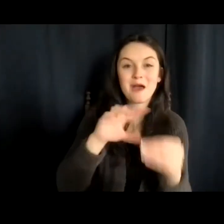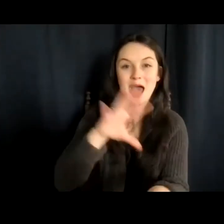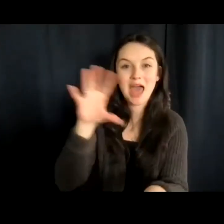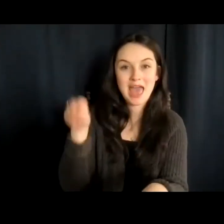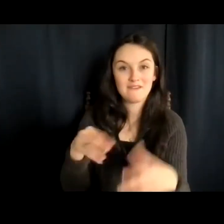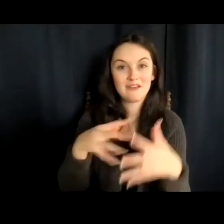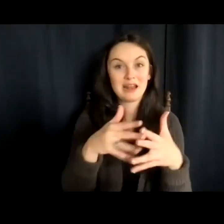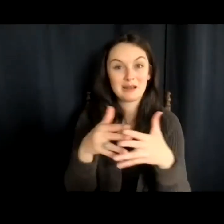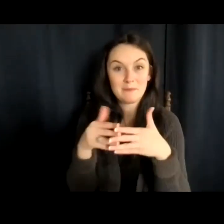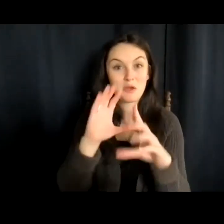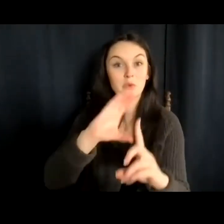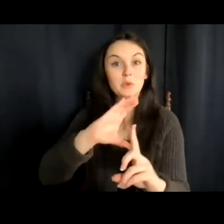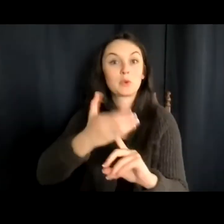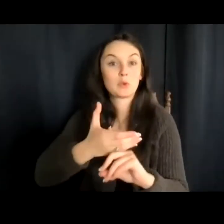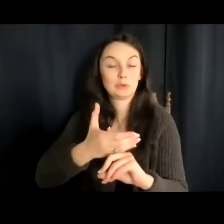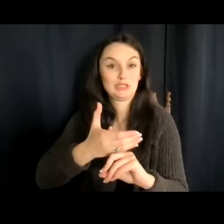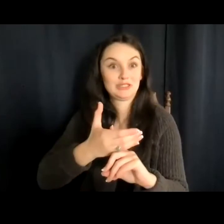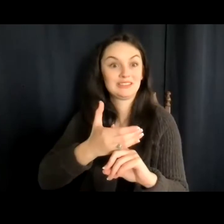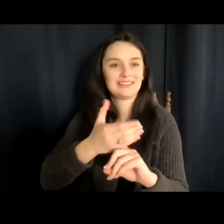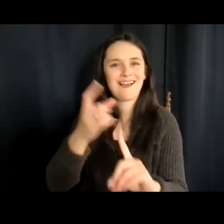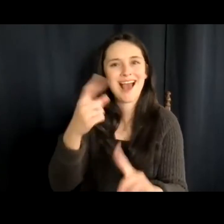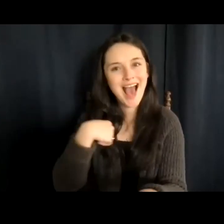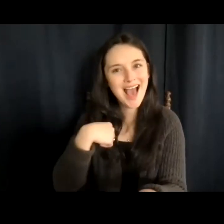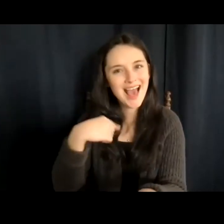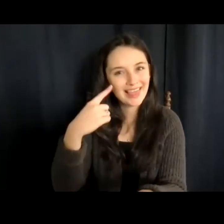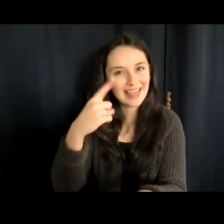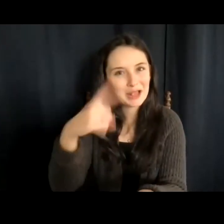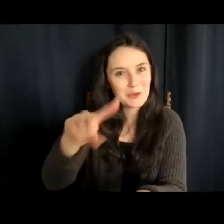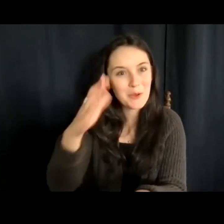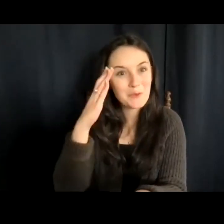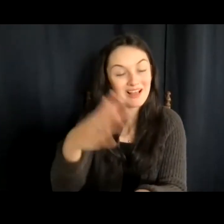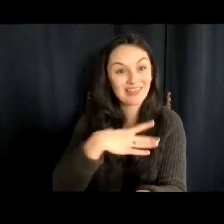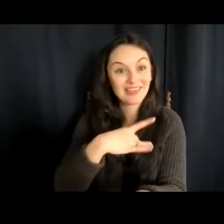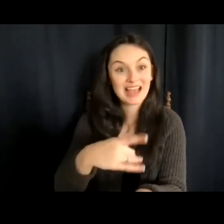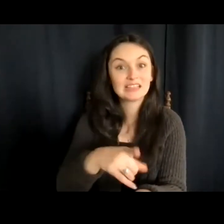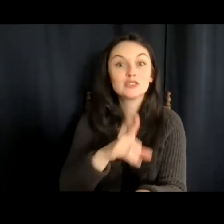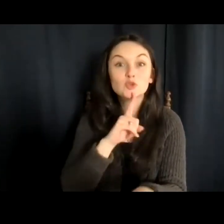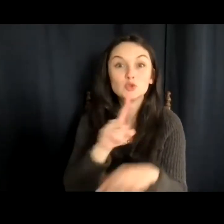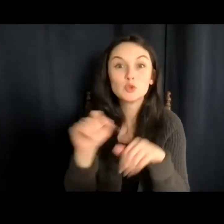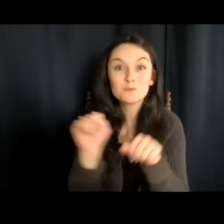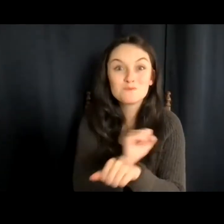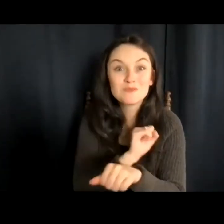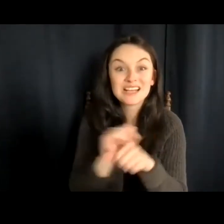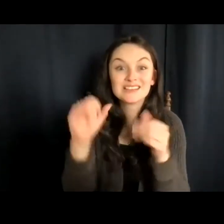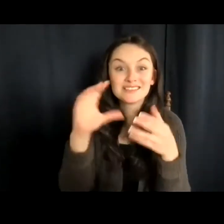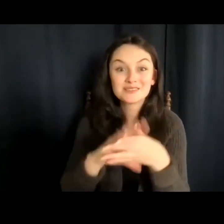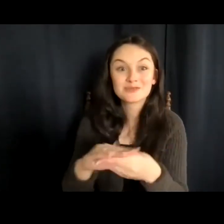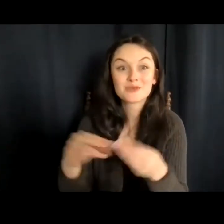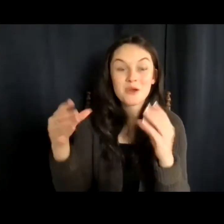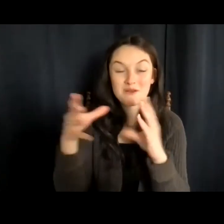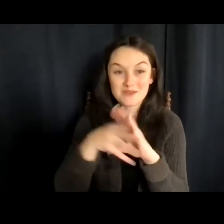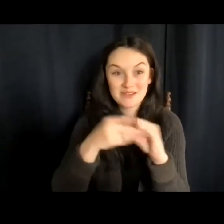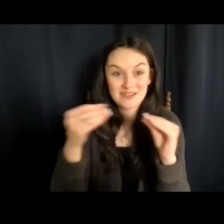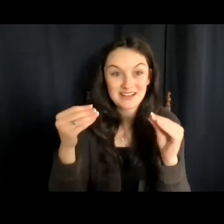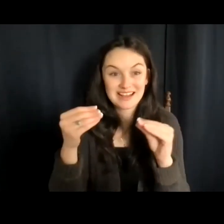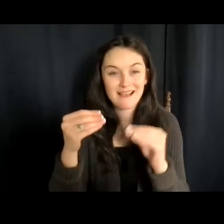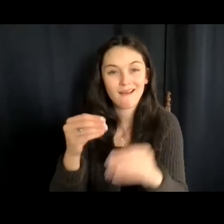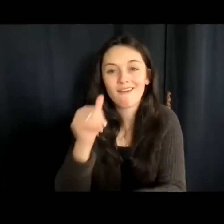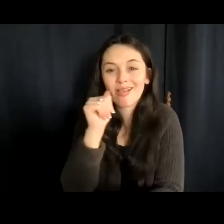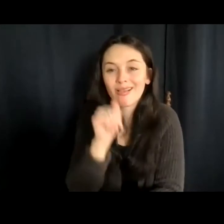And I think you're going to like this. This is a true story about a little girl who learned to play